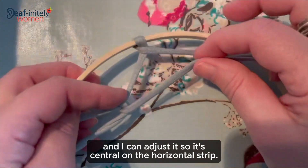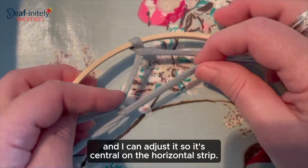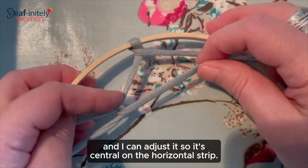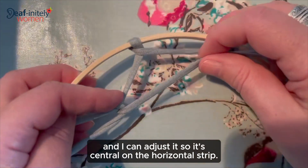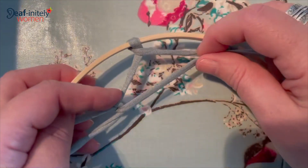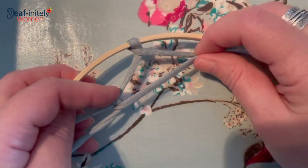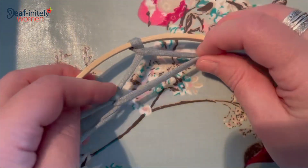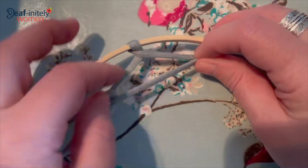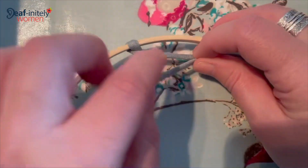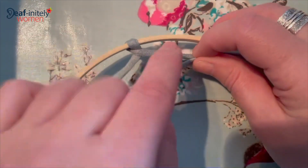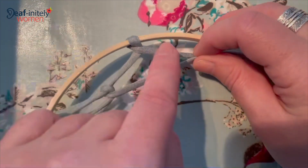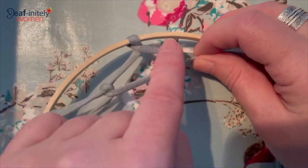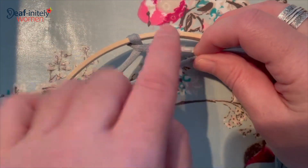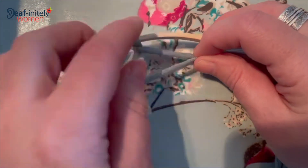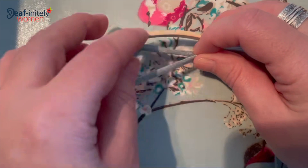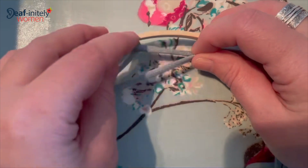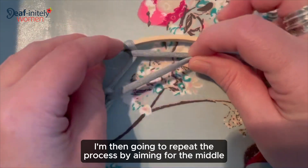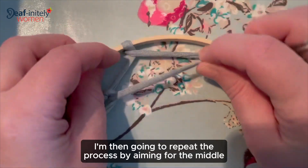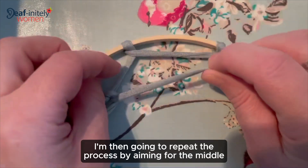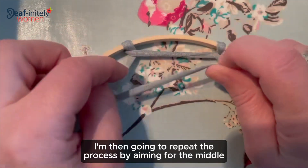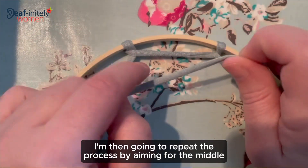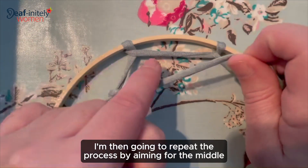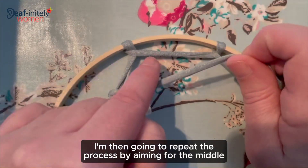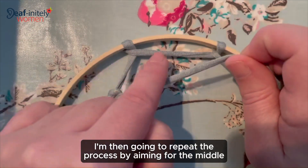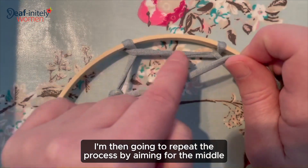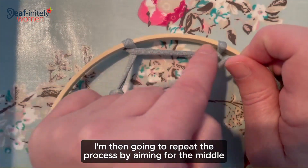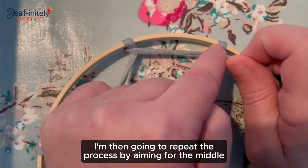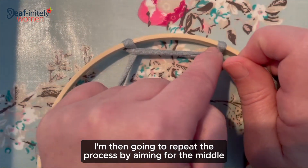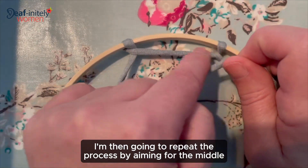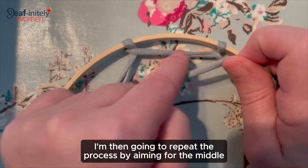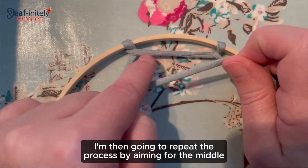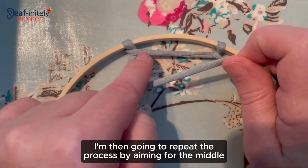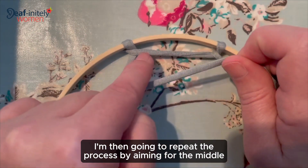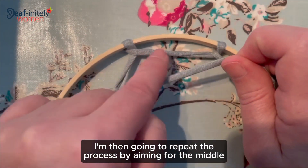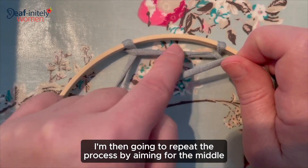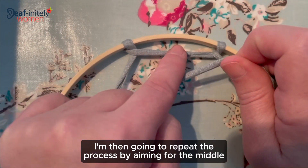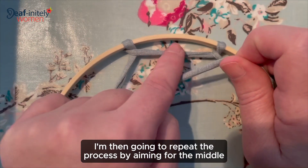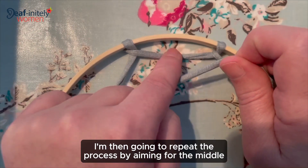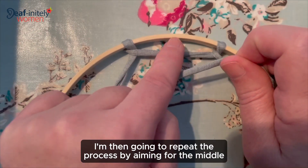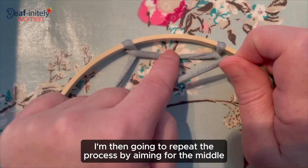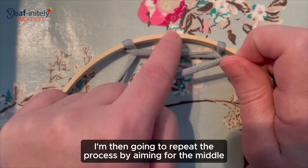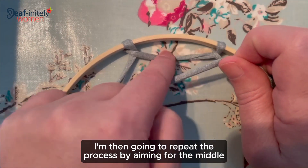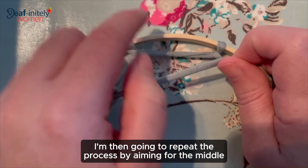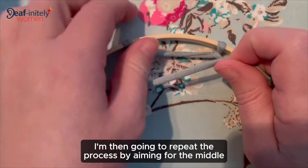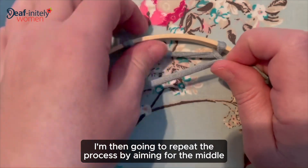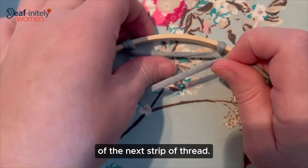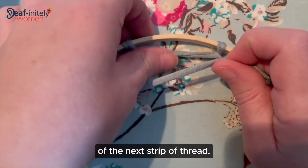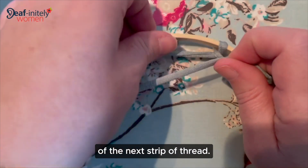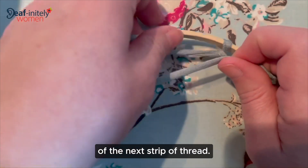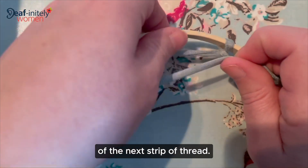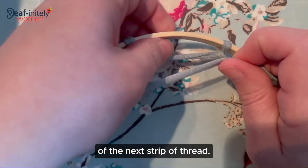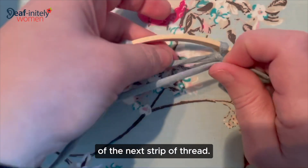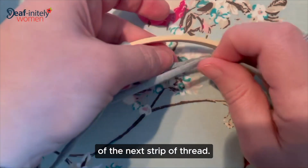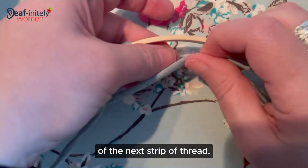strip. I'm then going to repeat the process by aiming for the middle of the next strip of